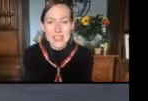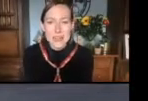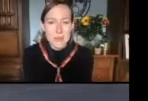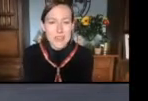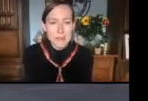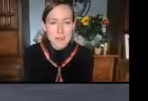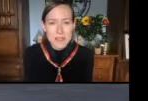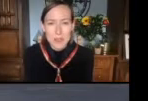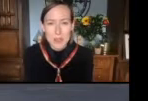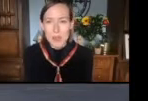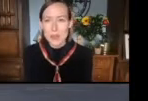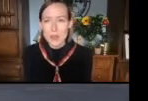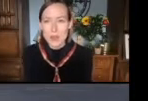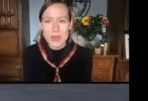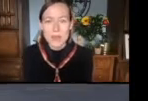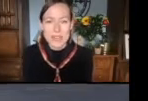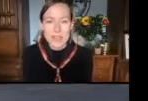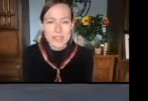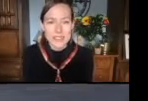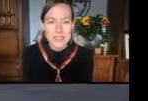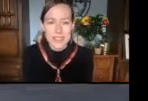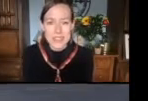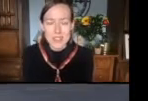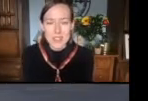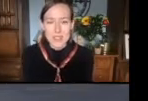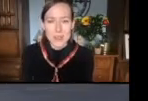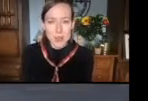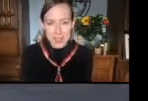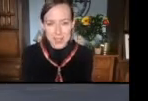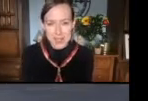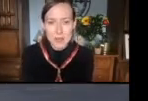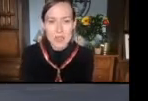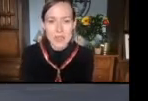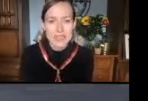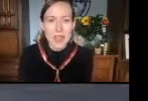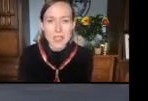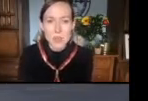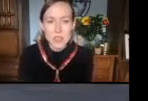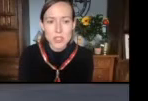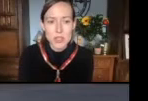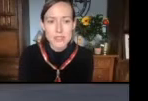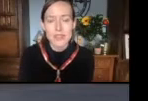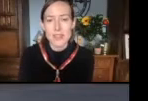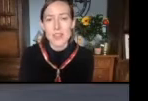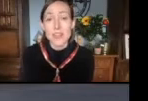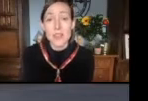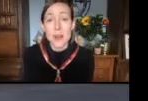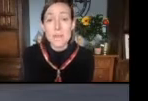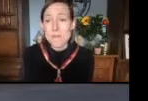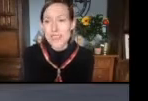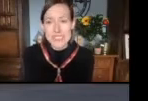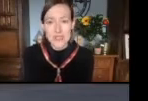Here's this map is a little bit blurry, but that's okay because I just wanted you to see that